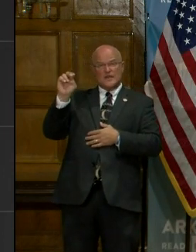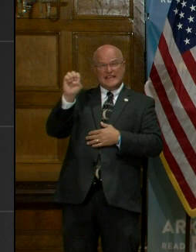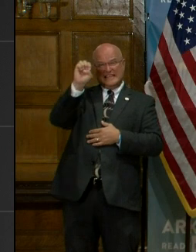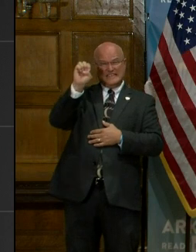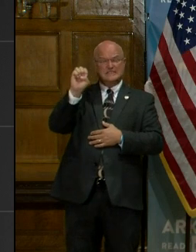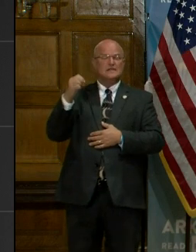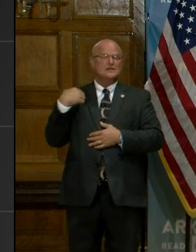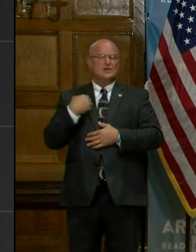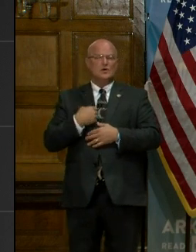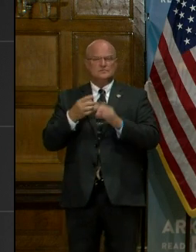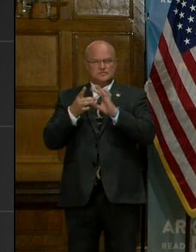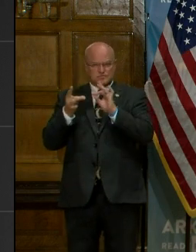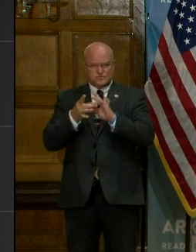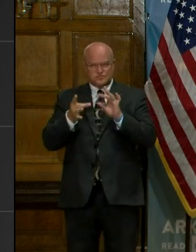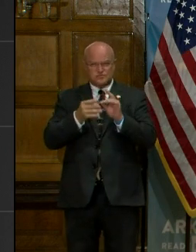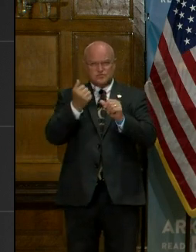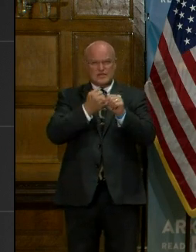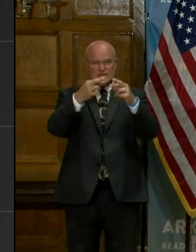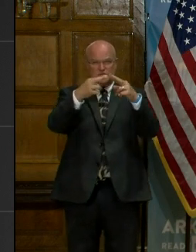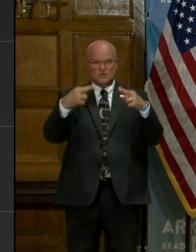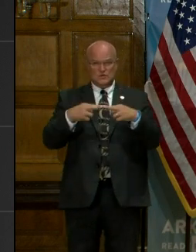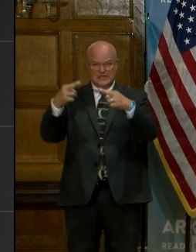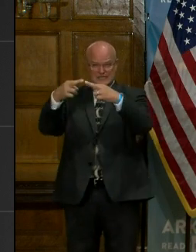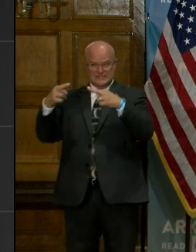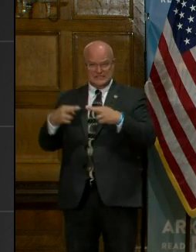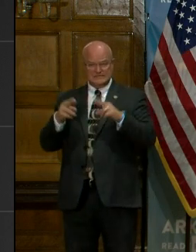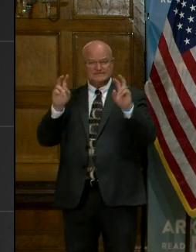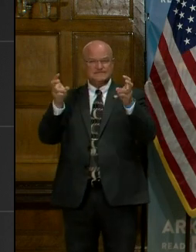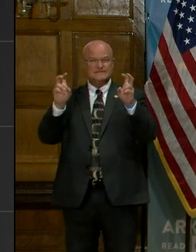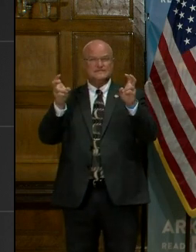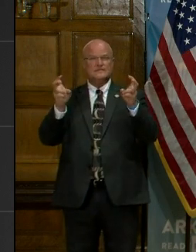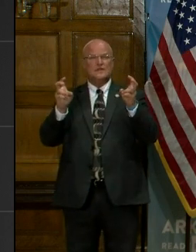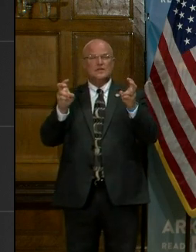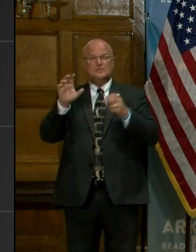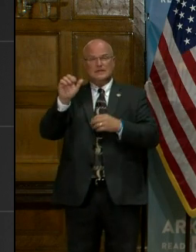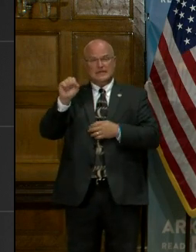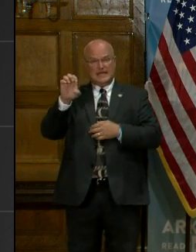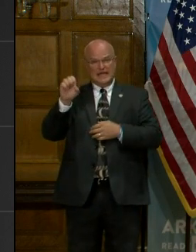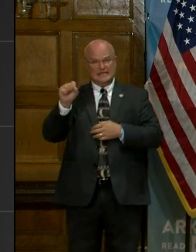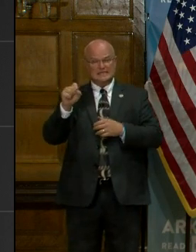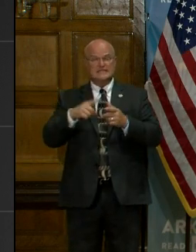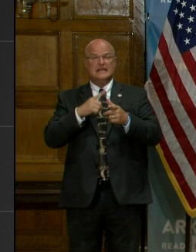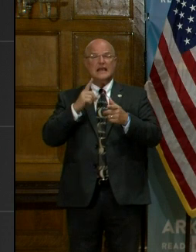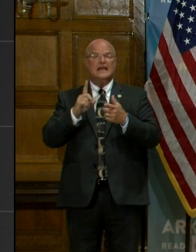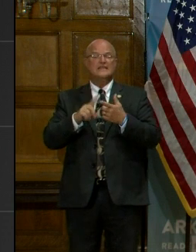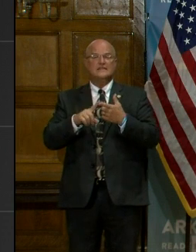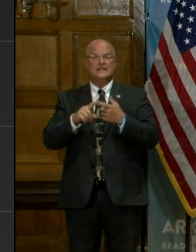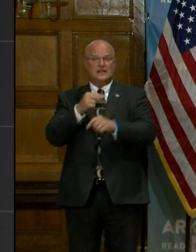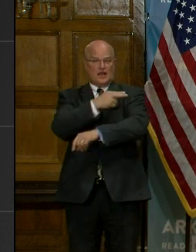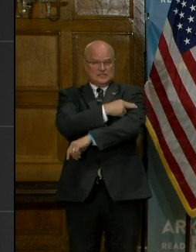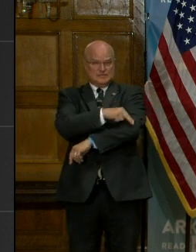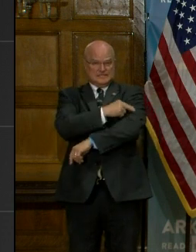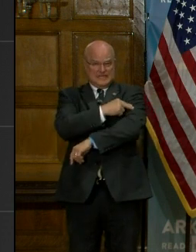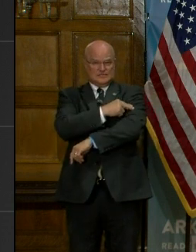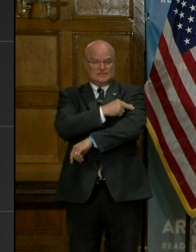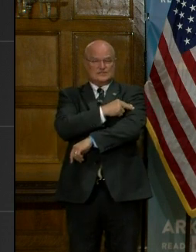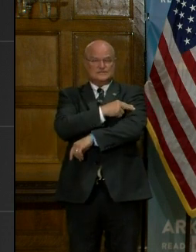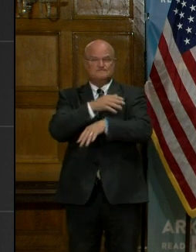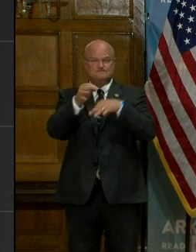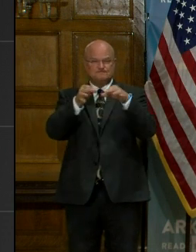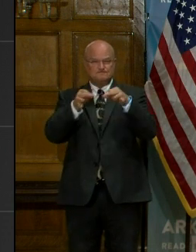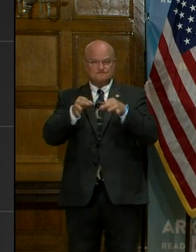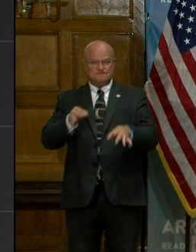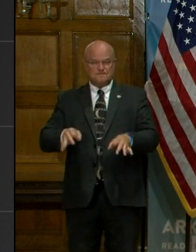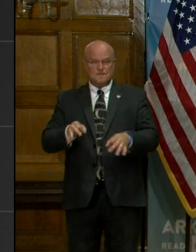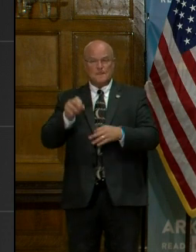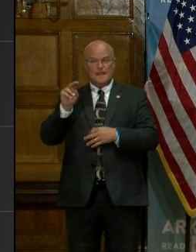region. So we're going to go through each region in terms of cases and then in terms of hospitalizations.